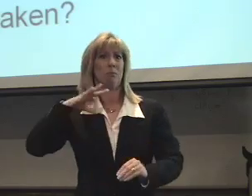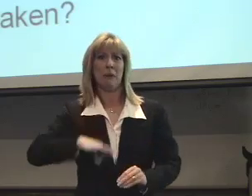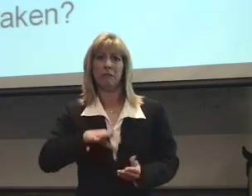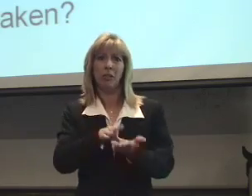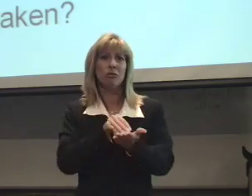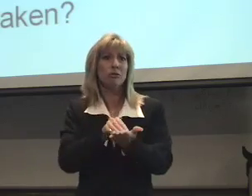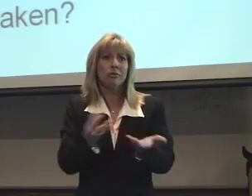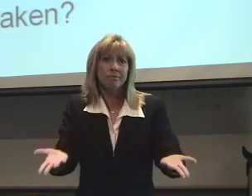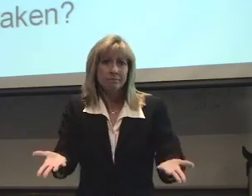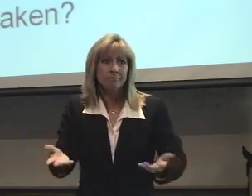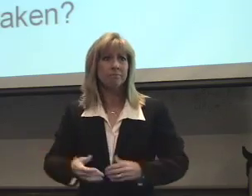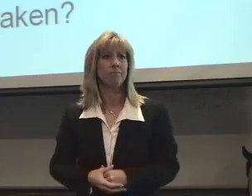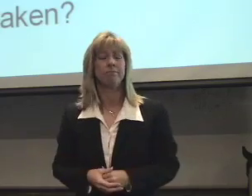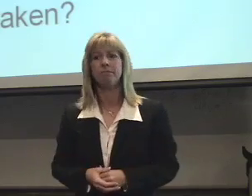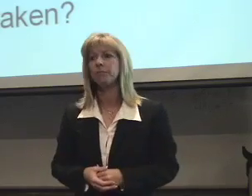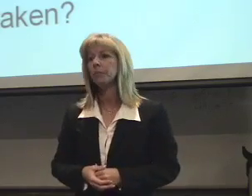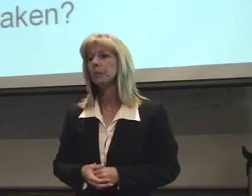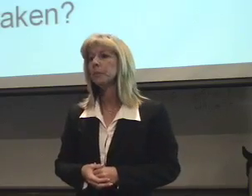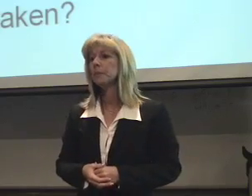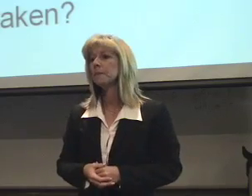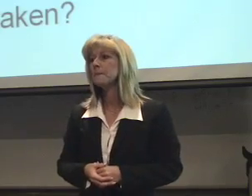This video clip